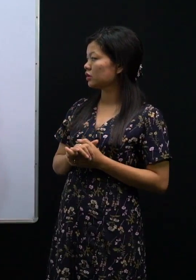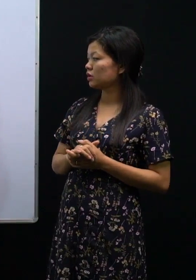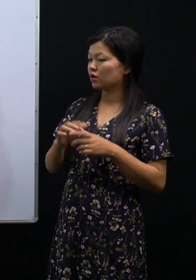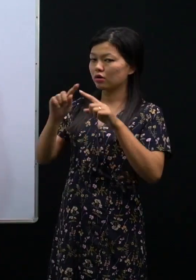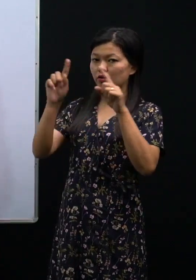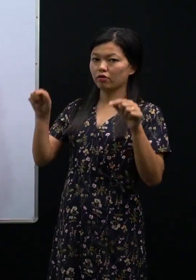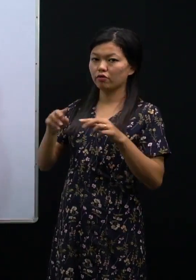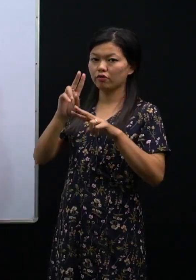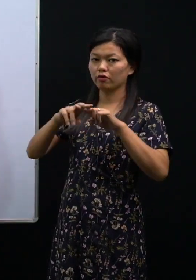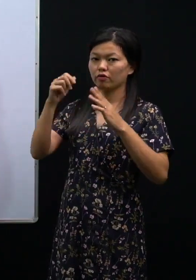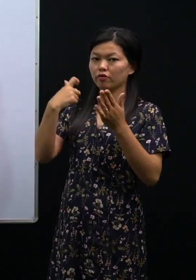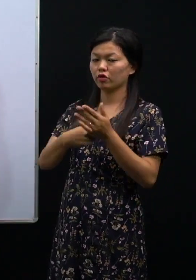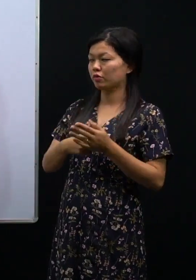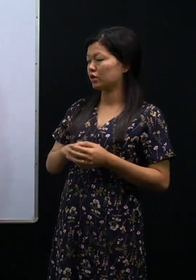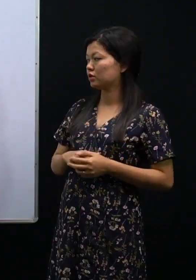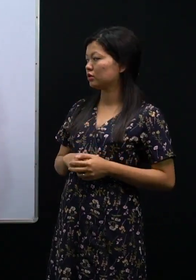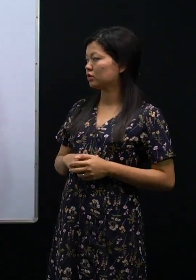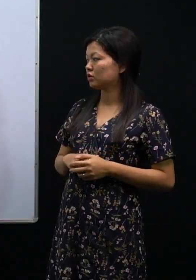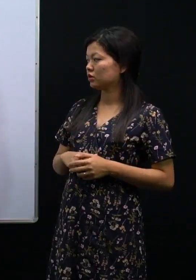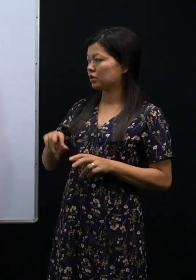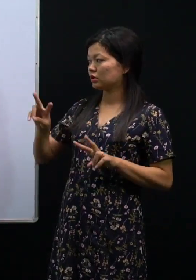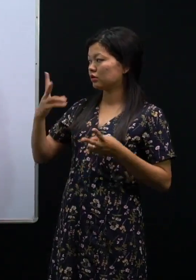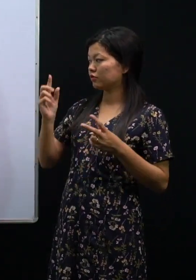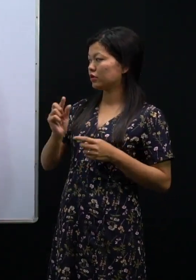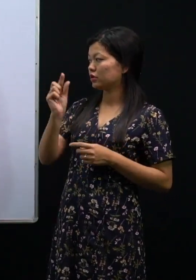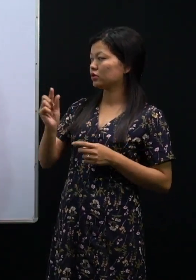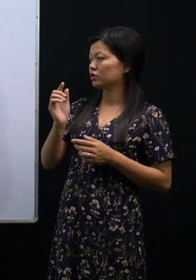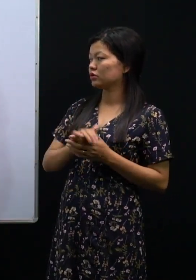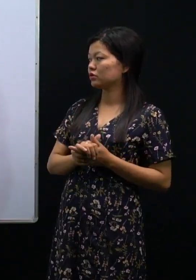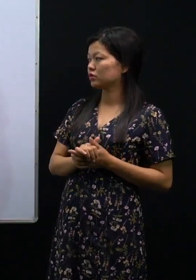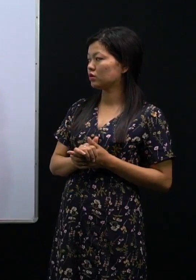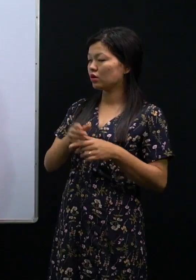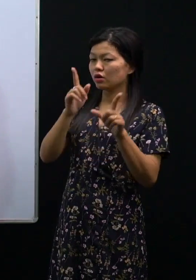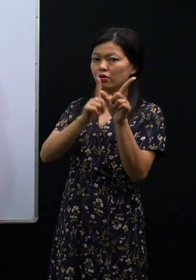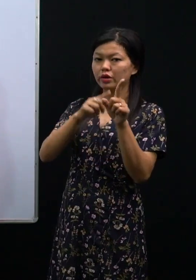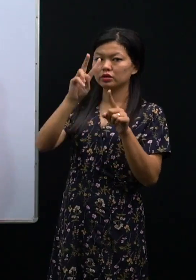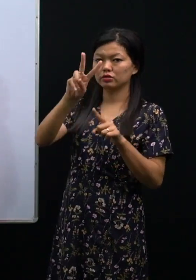square. So, what is a square here? This one is a. That is a plus b